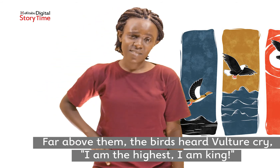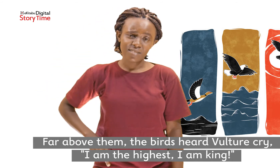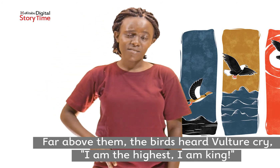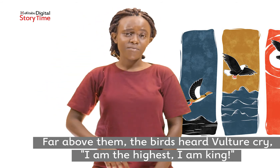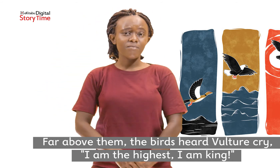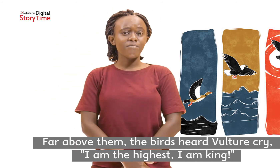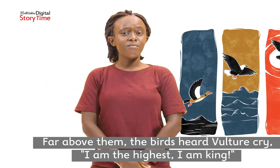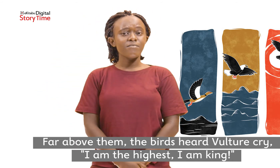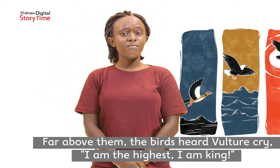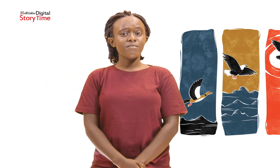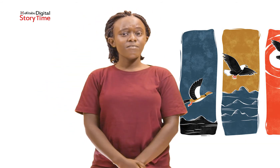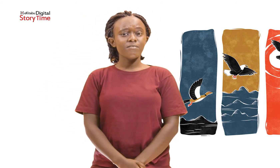the king!